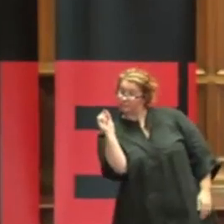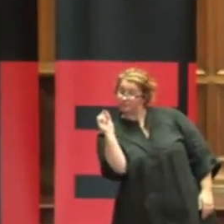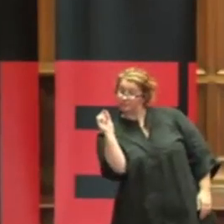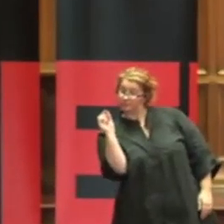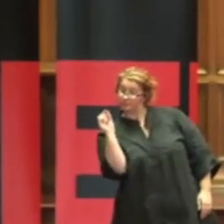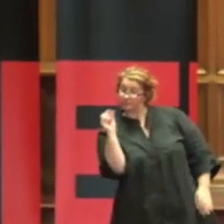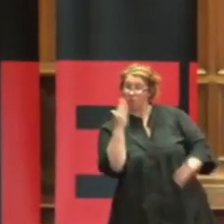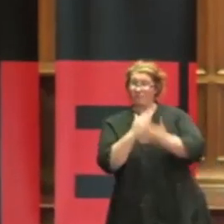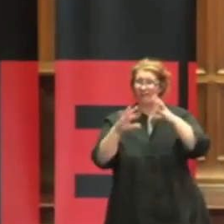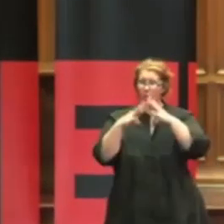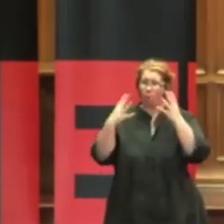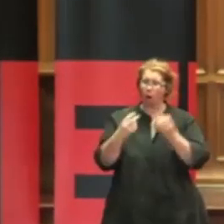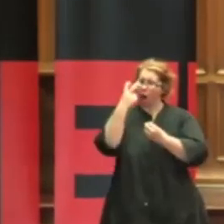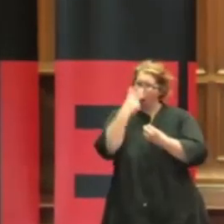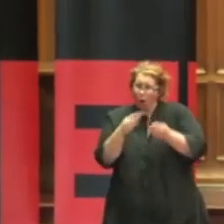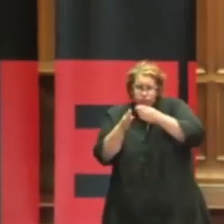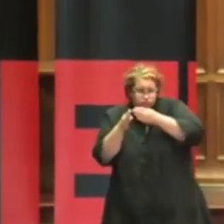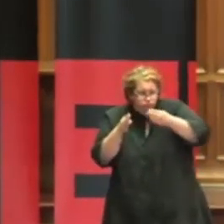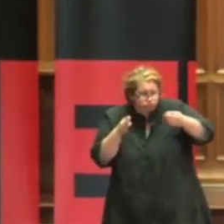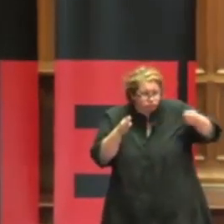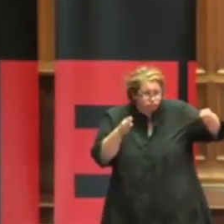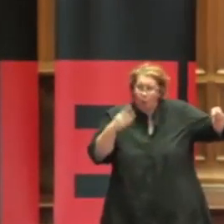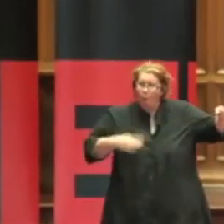we're talking about immeasurably kind of old